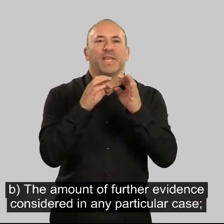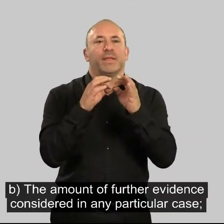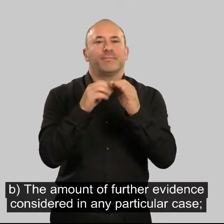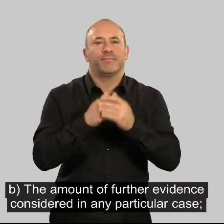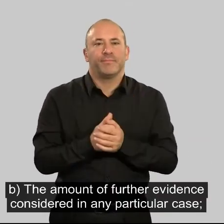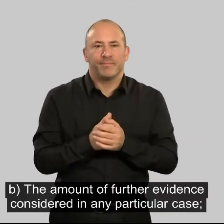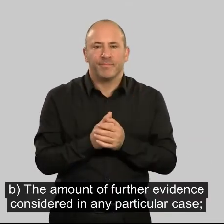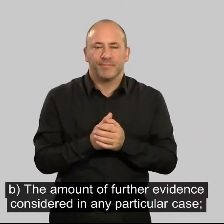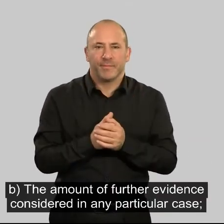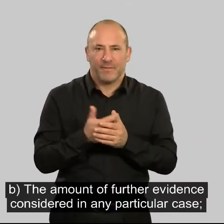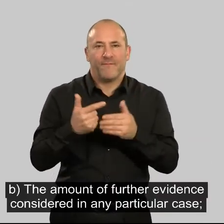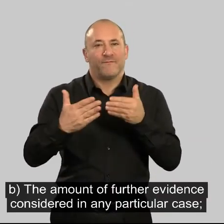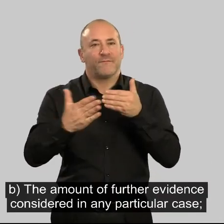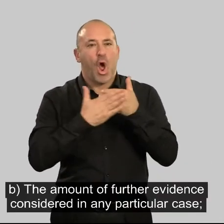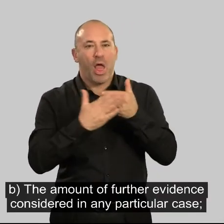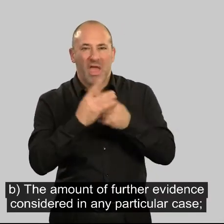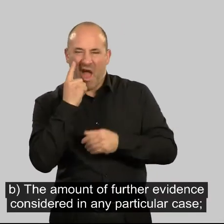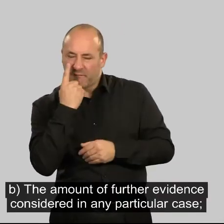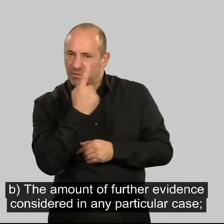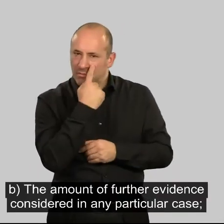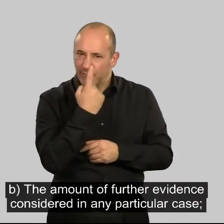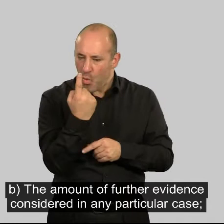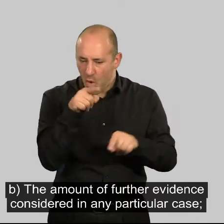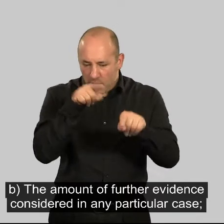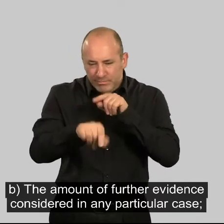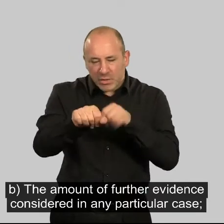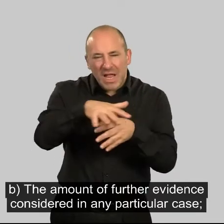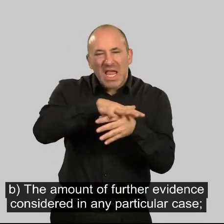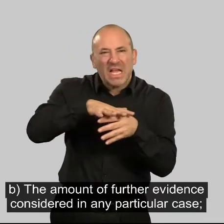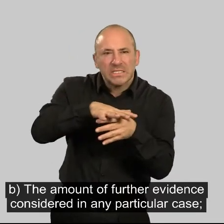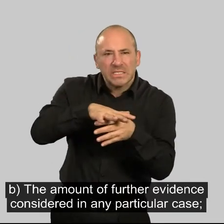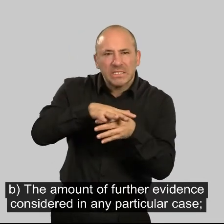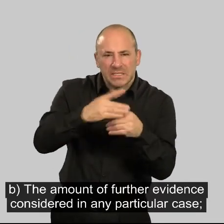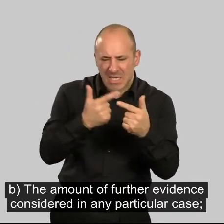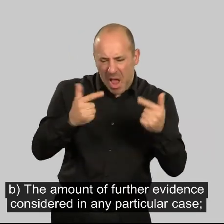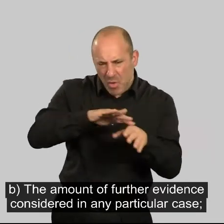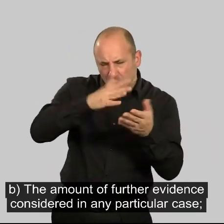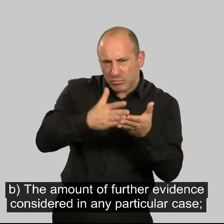B. The amount of further evidence considered in any particular case.